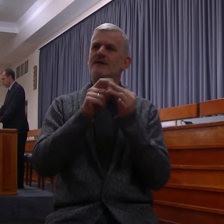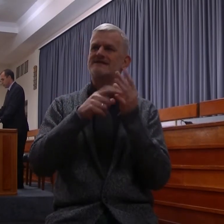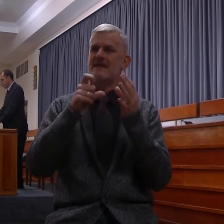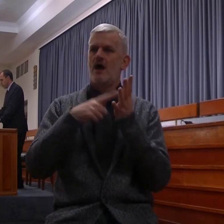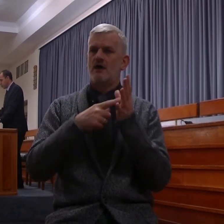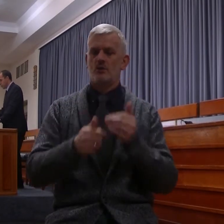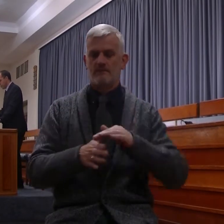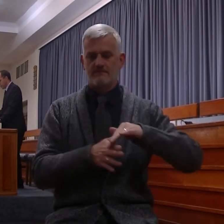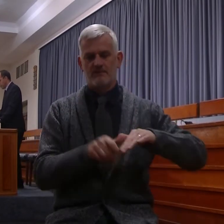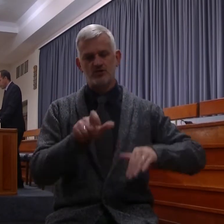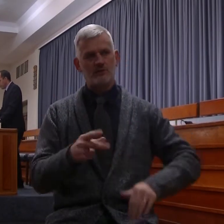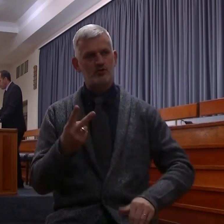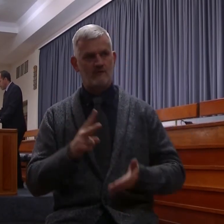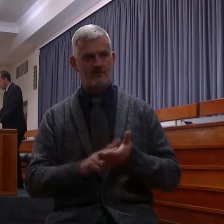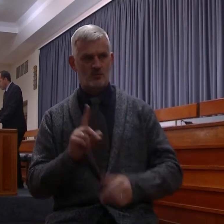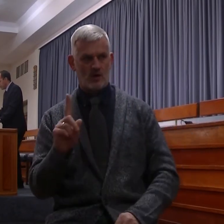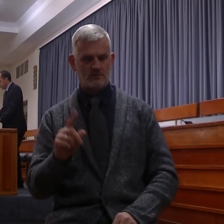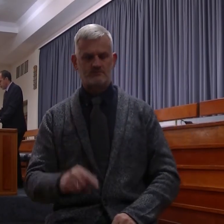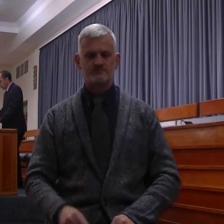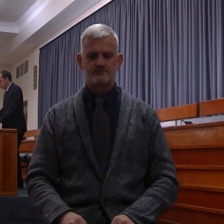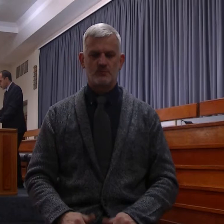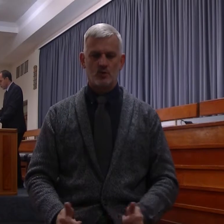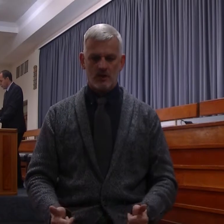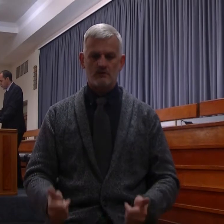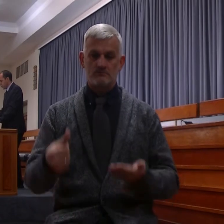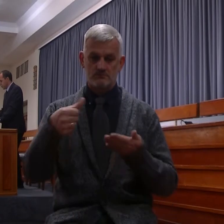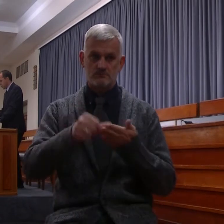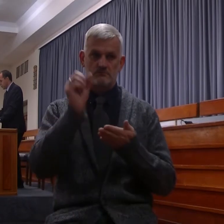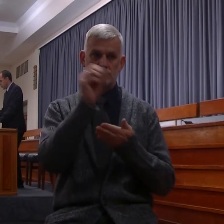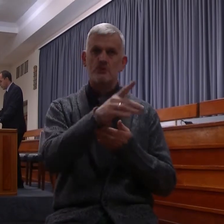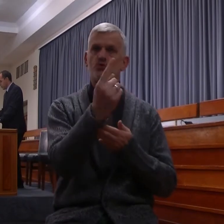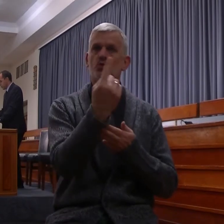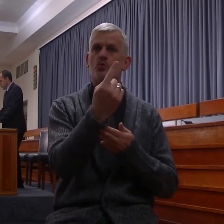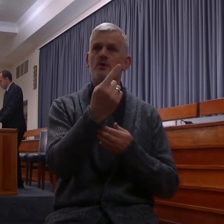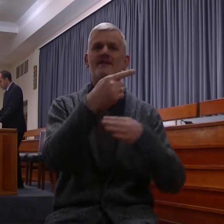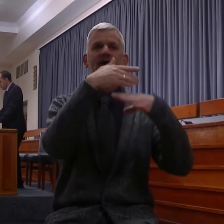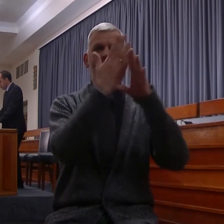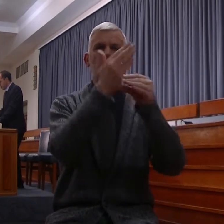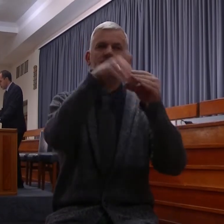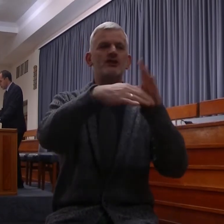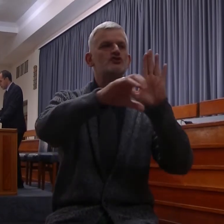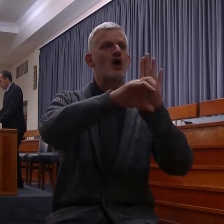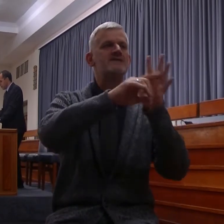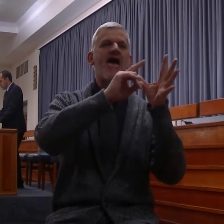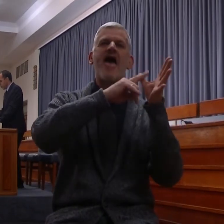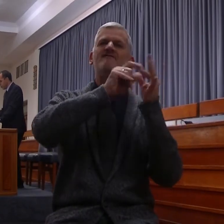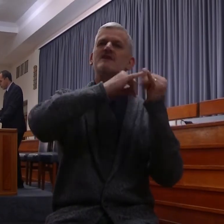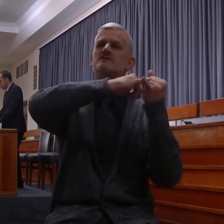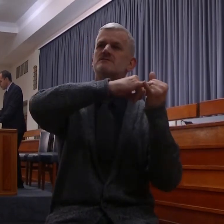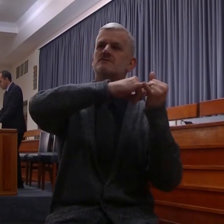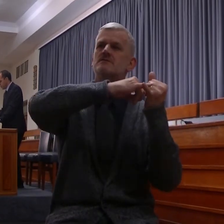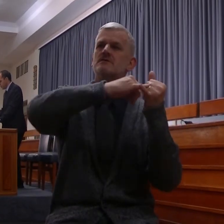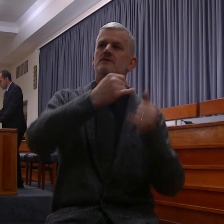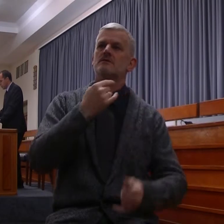from chapter 2, verse 1. Unto the angel of the church of Ephesus write, these things said he that